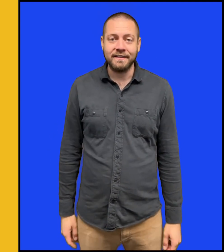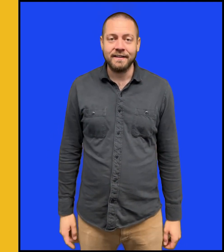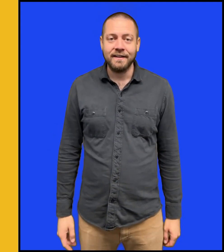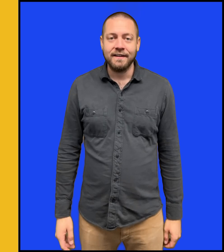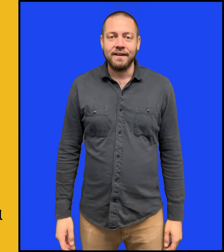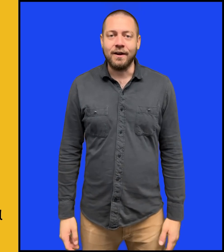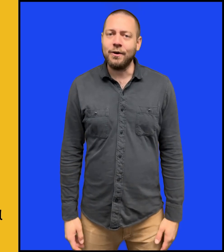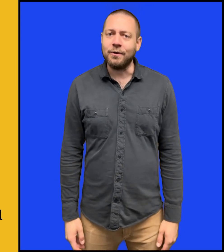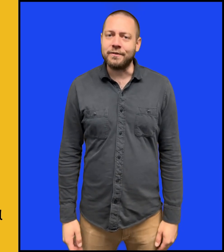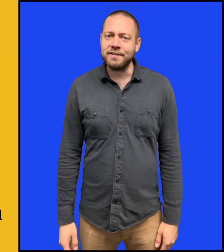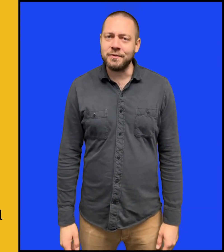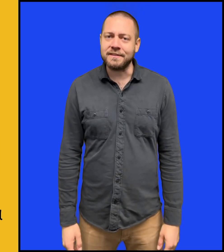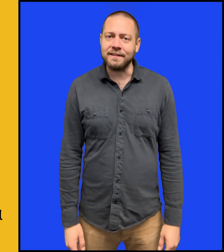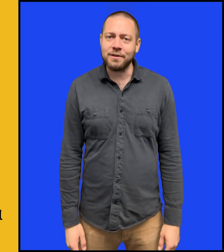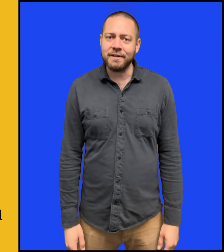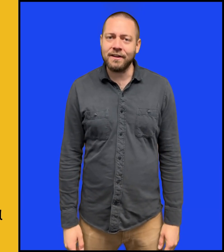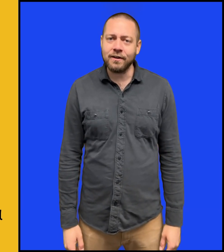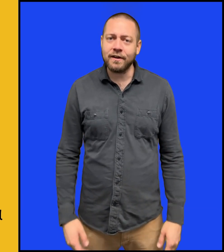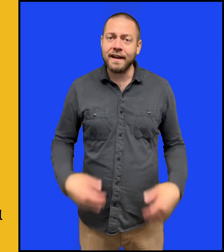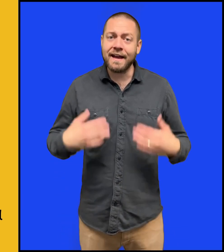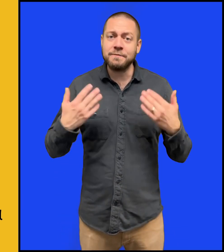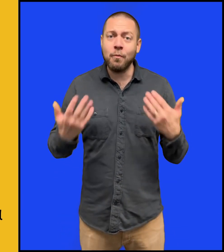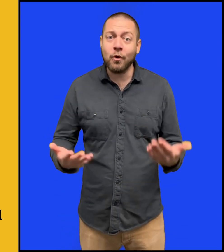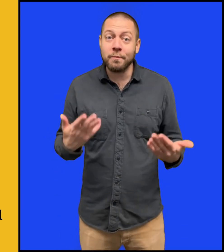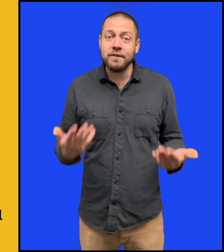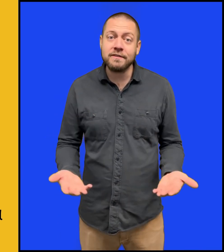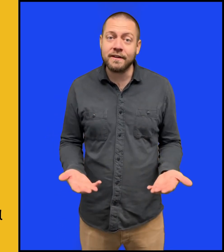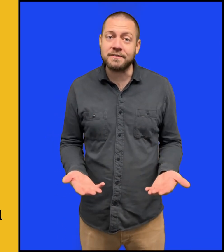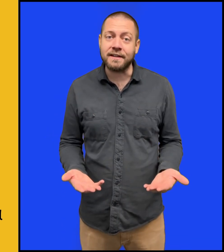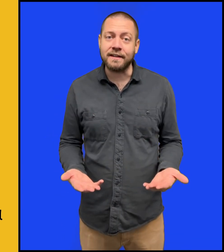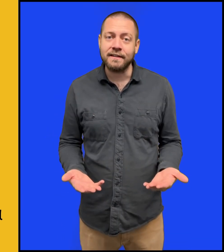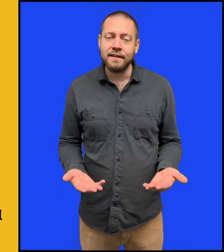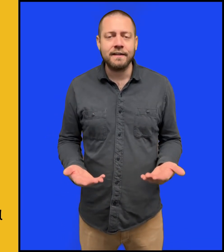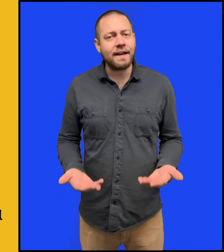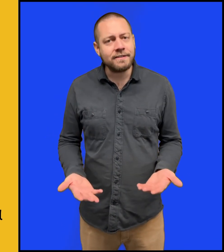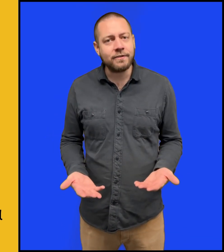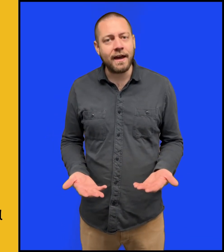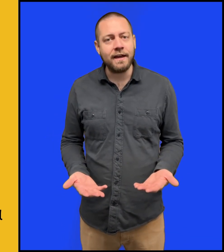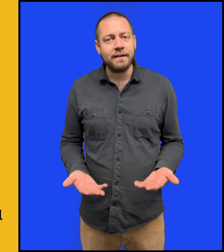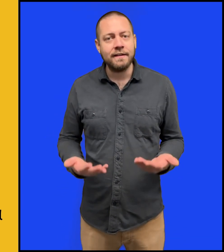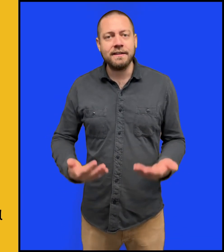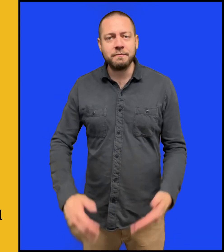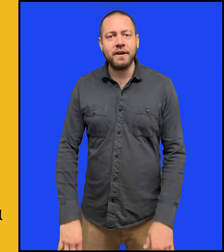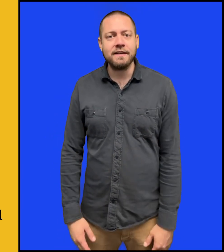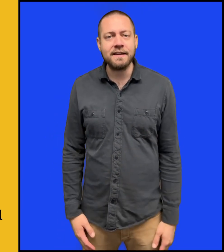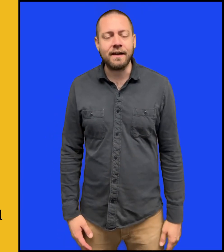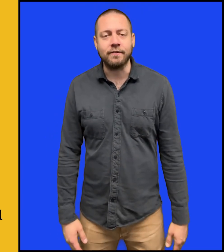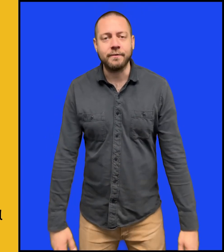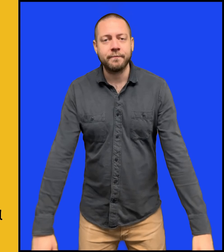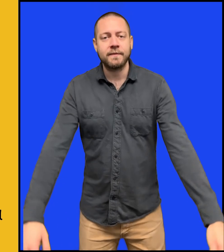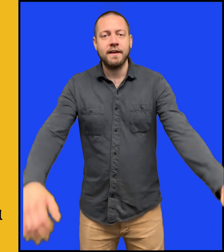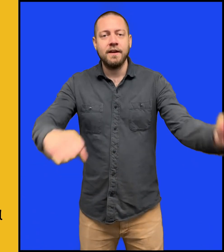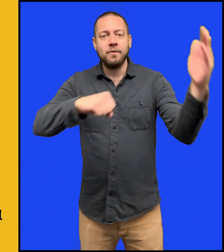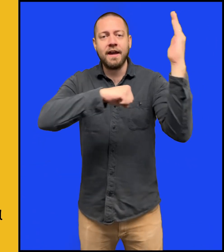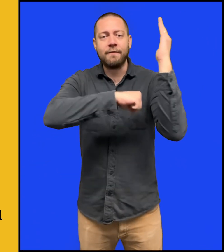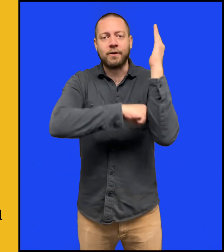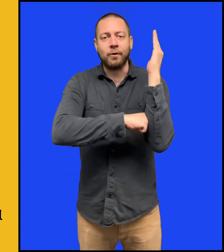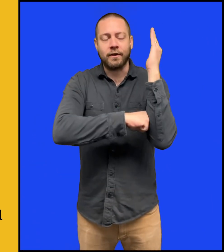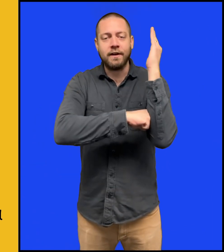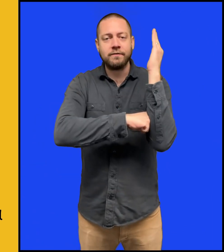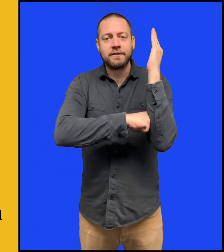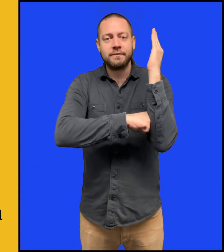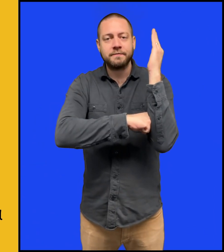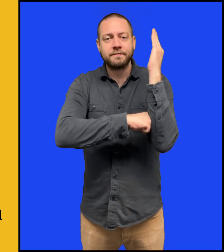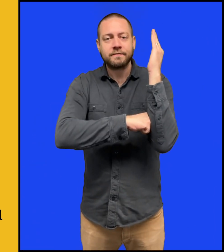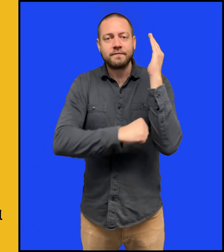one. Oh, this one's a little bit longer and it has more music notes in it. That's okay. Let's break it down. We have a